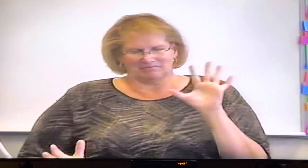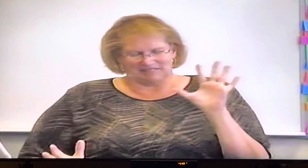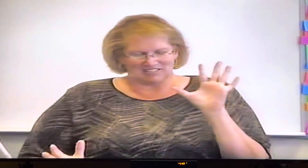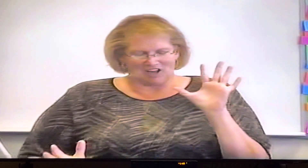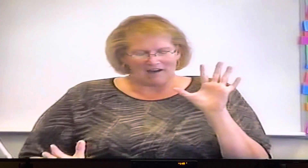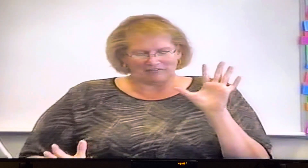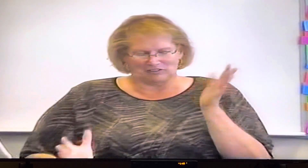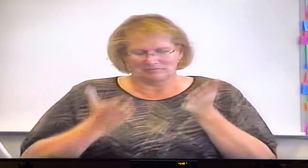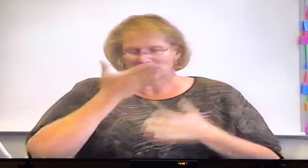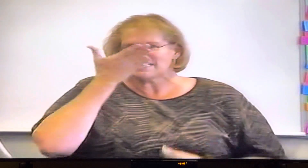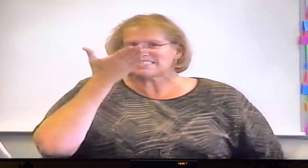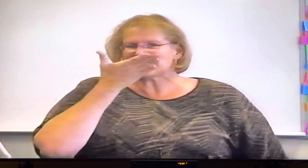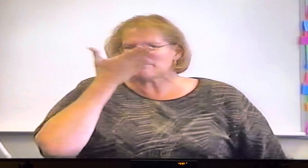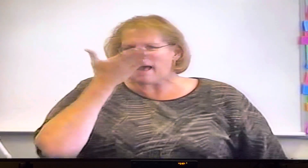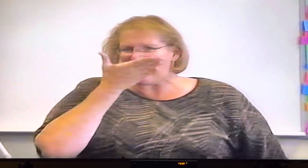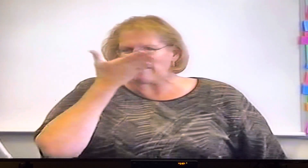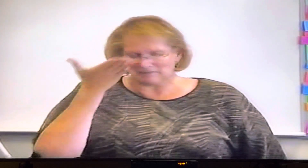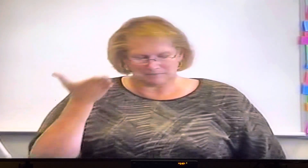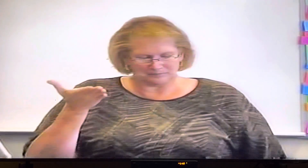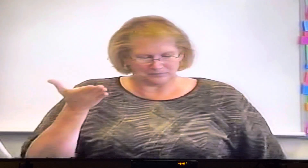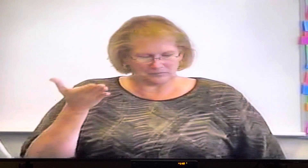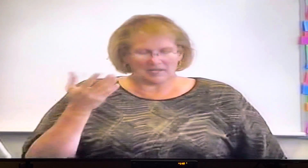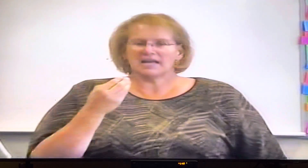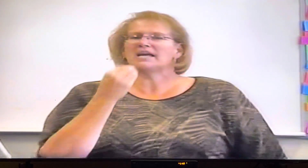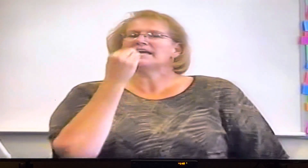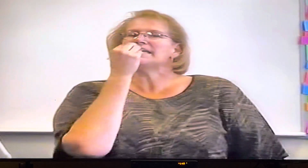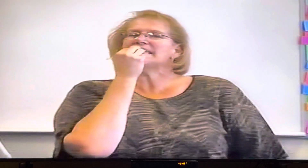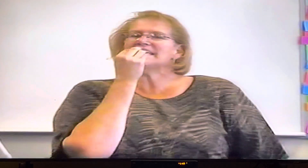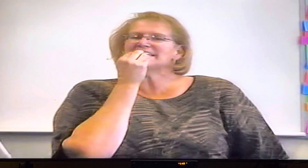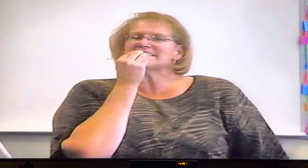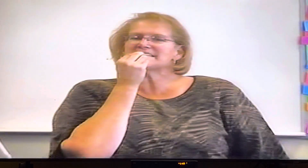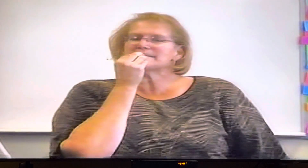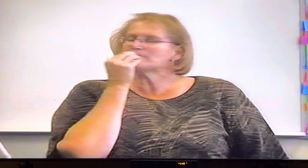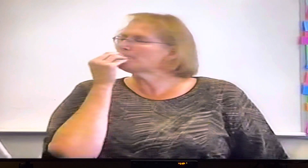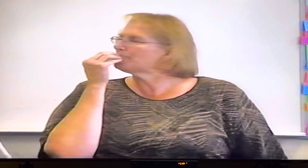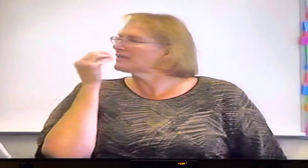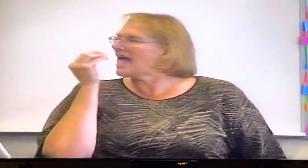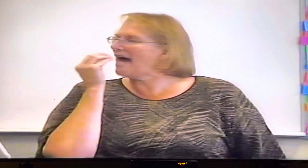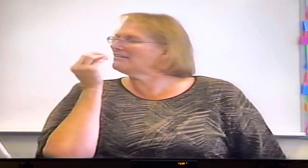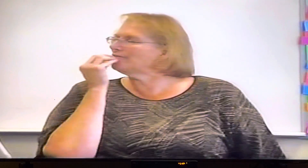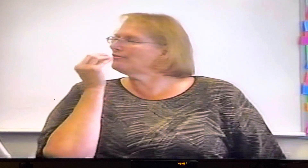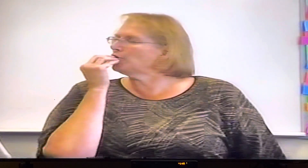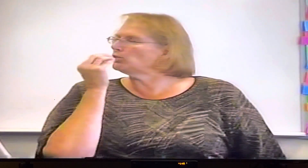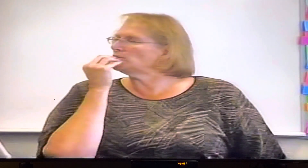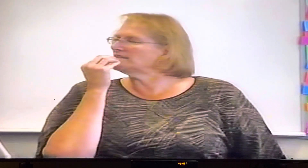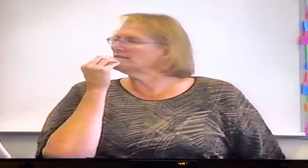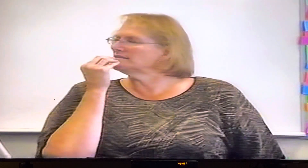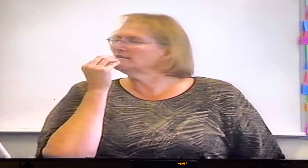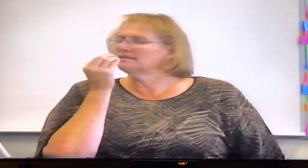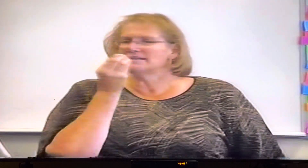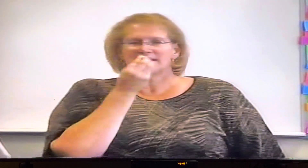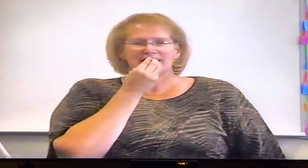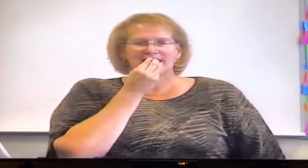it's awful. Smell. Eat and food.